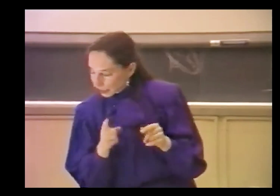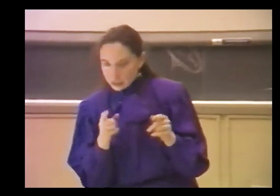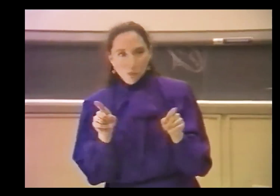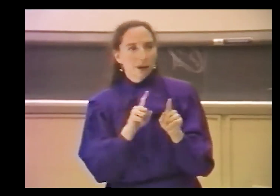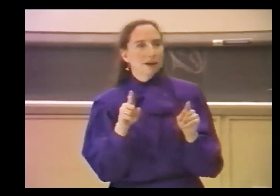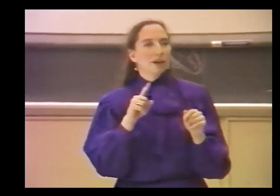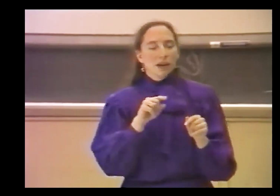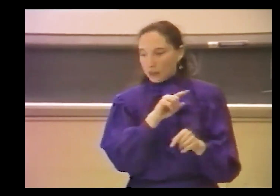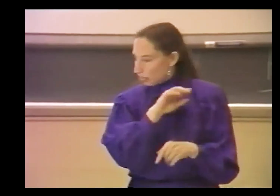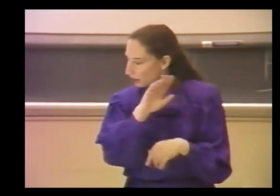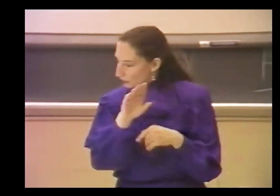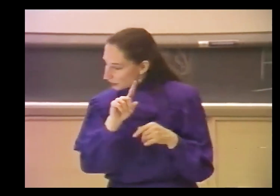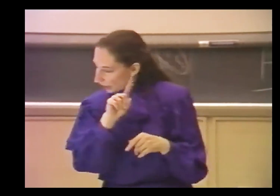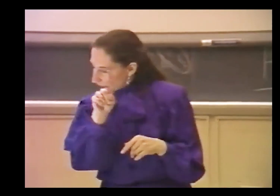case where there's this